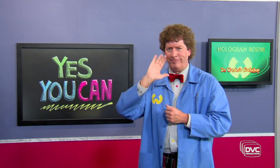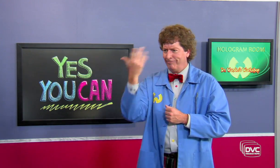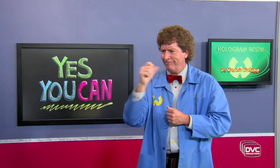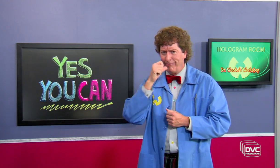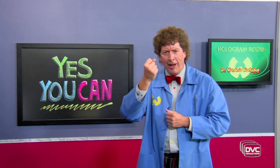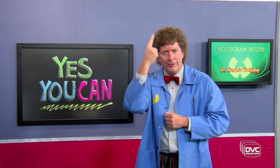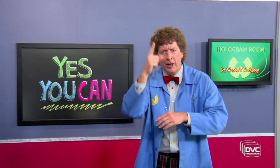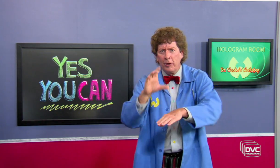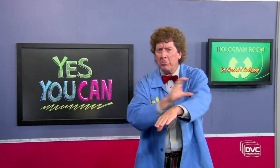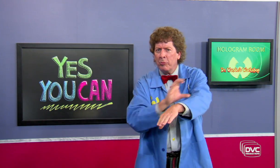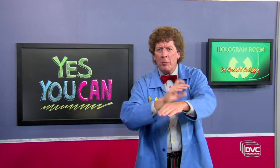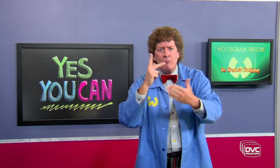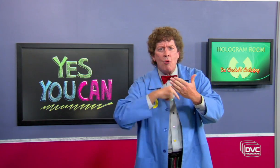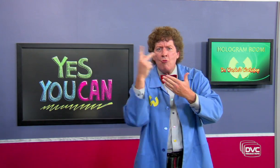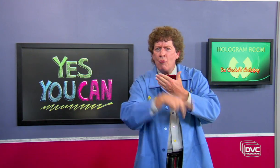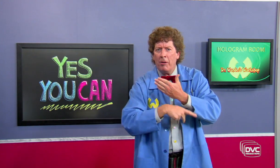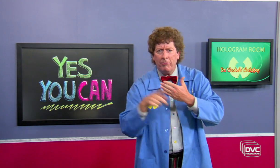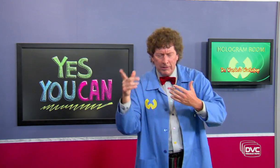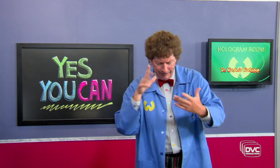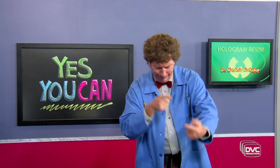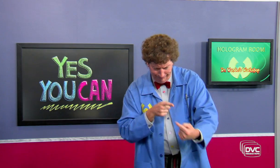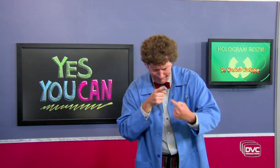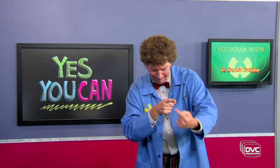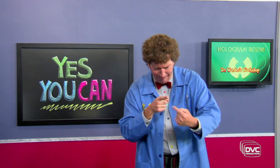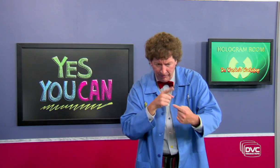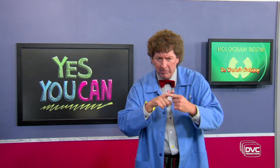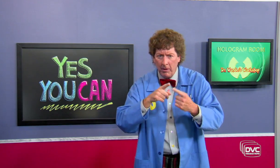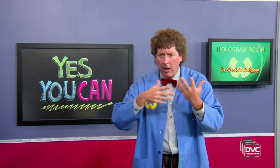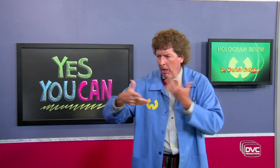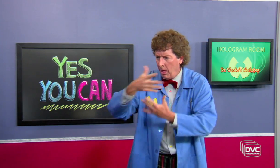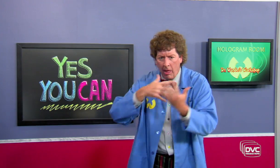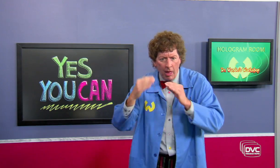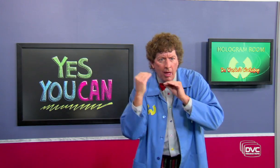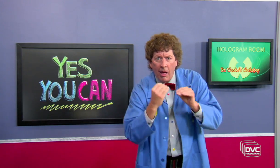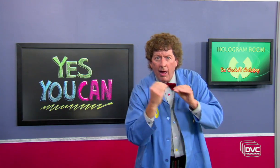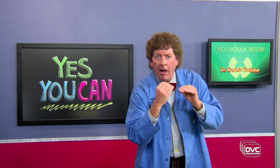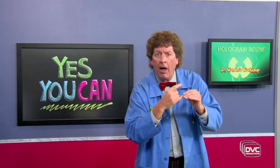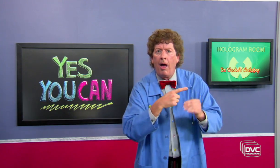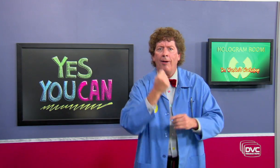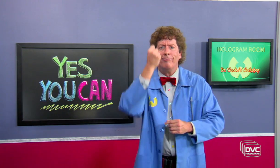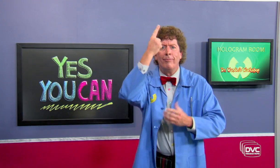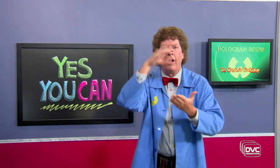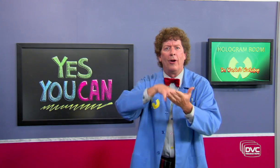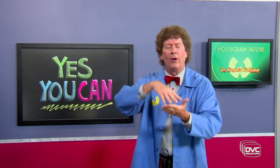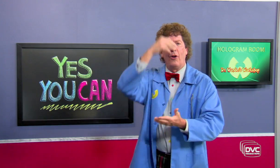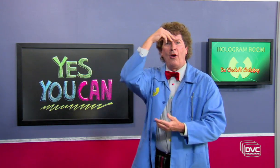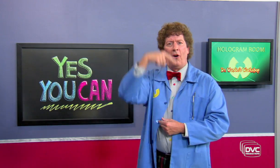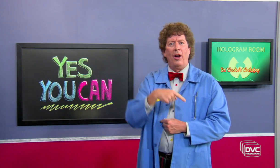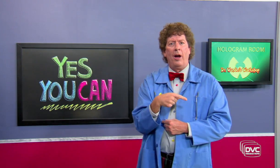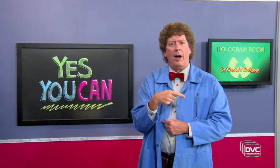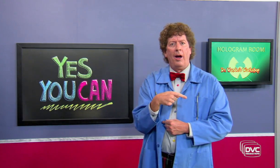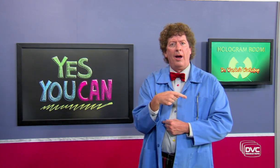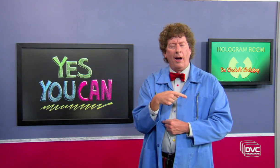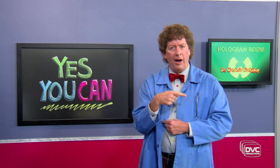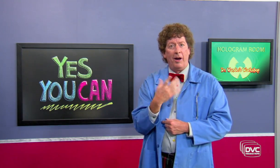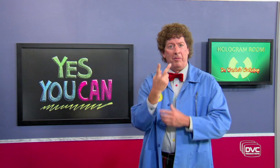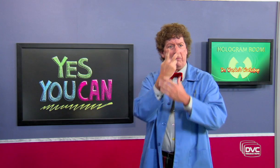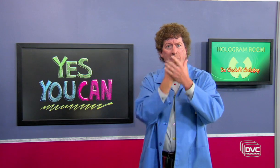Pops was really struggling with that computer program, but now he seems to understand it better. And both she